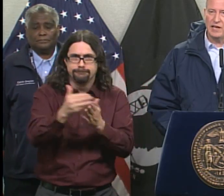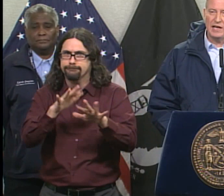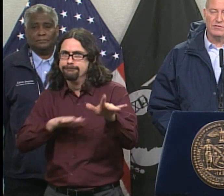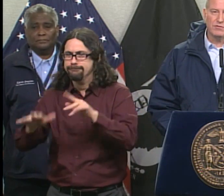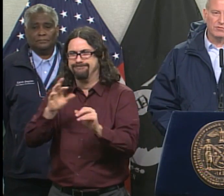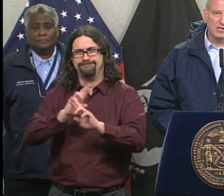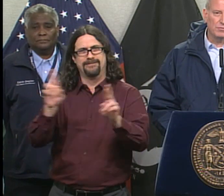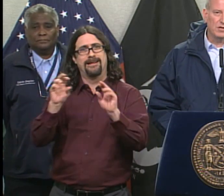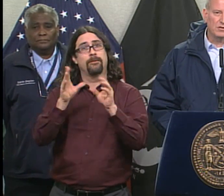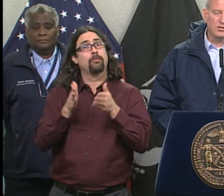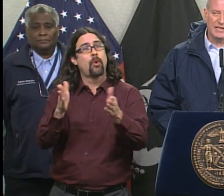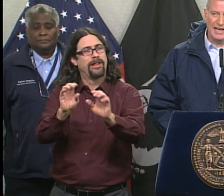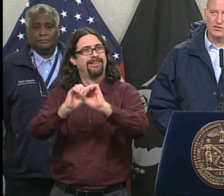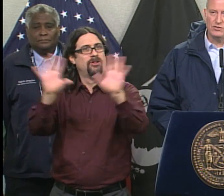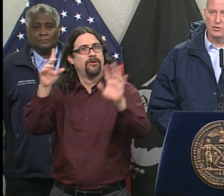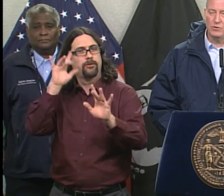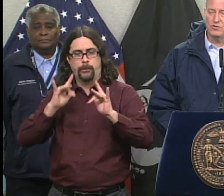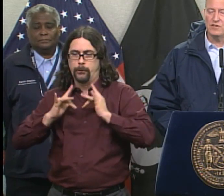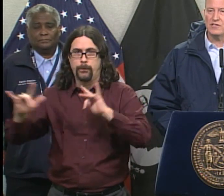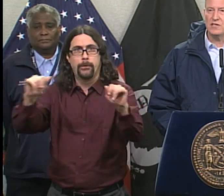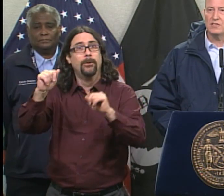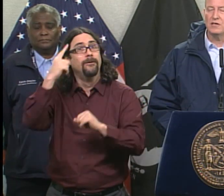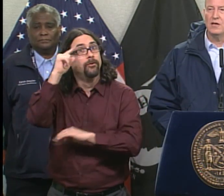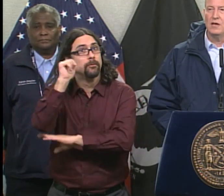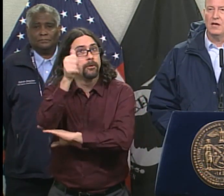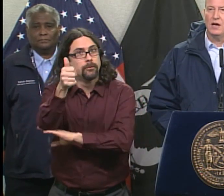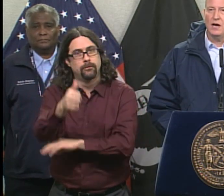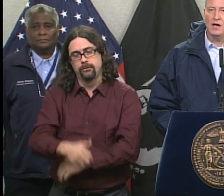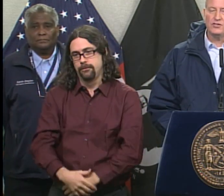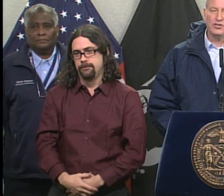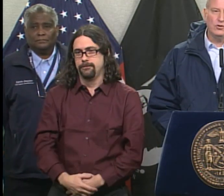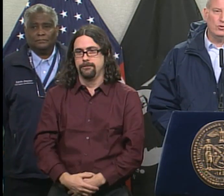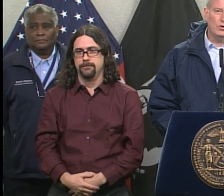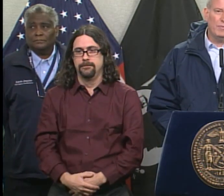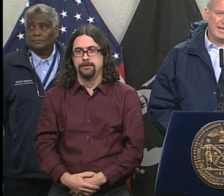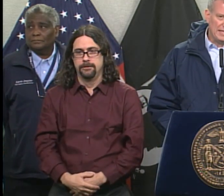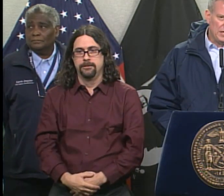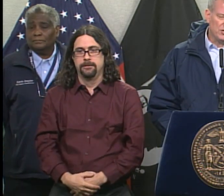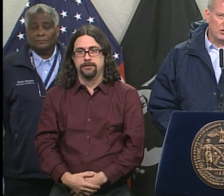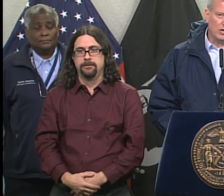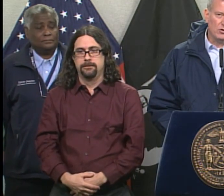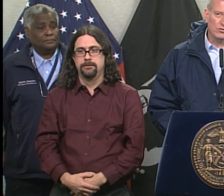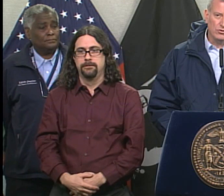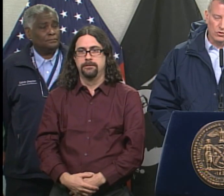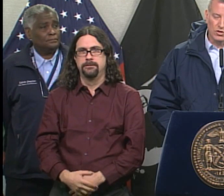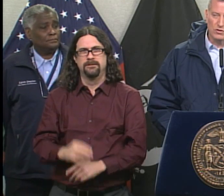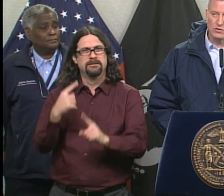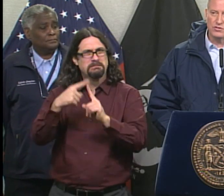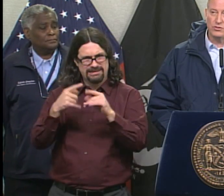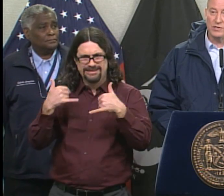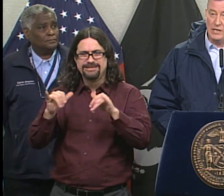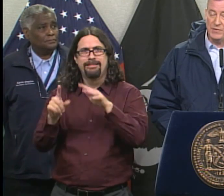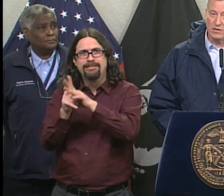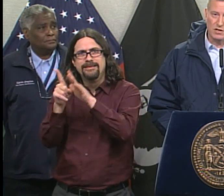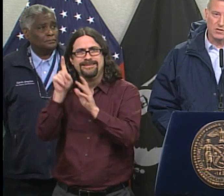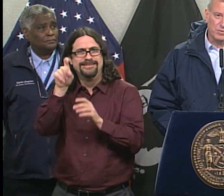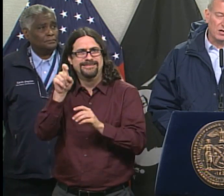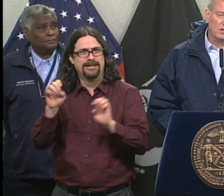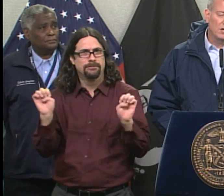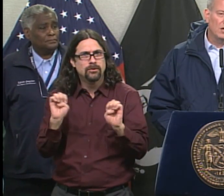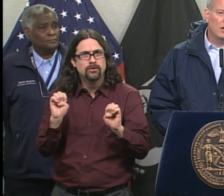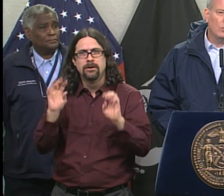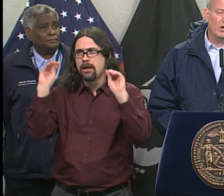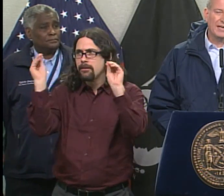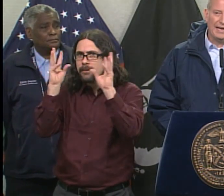responders have the freedom to get to emergencies. To make it easier on all New Yorkers to keep their cars